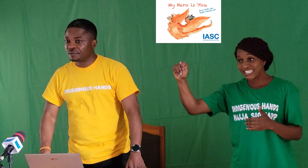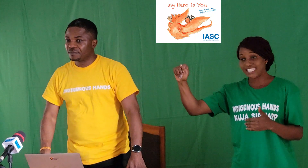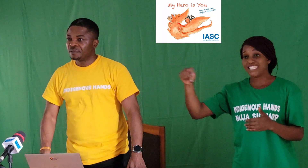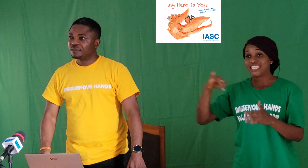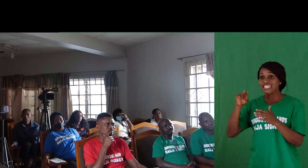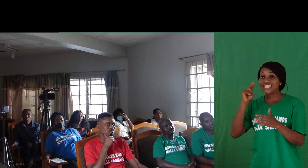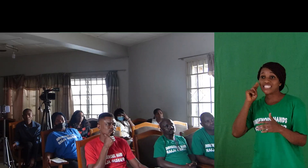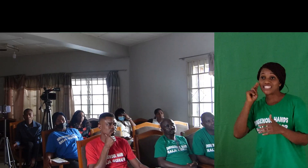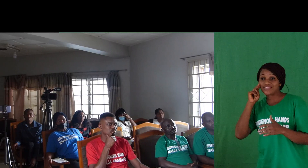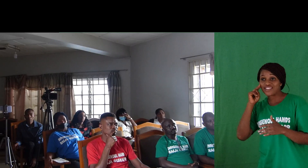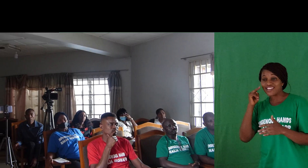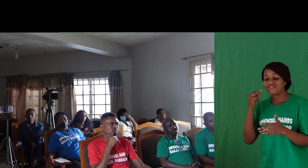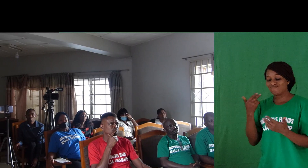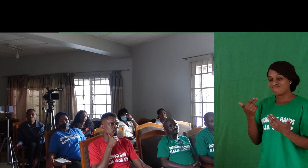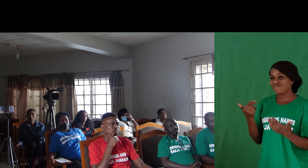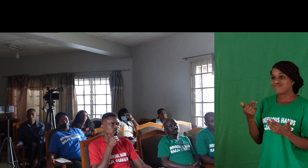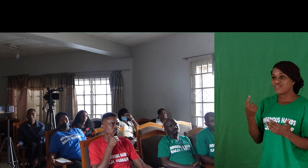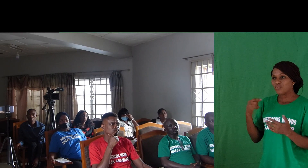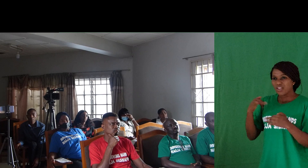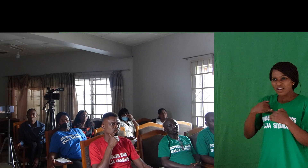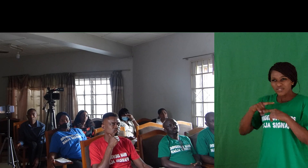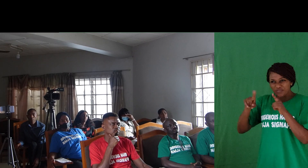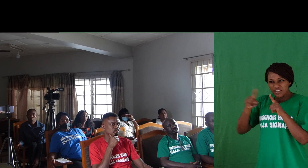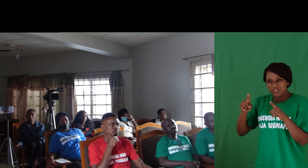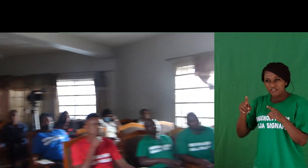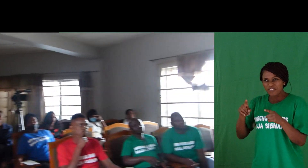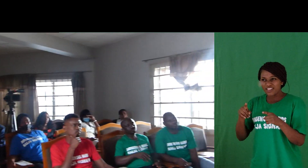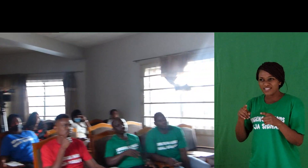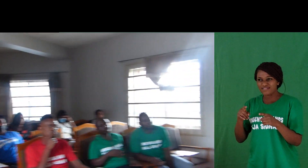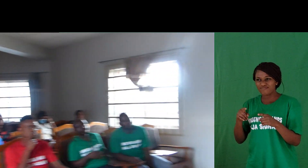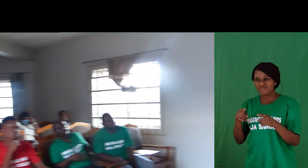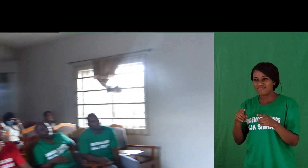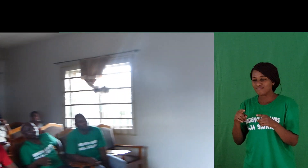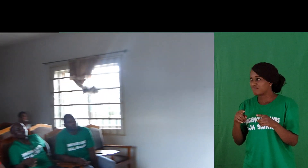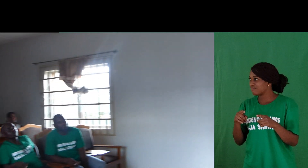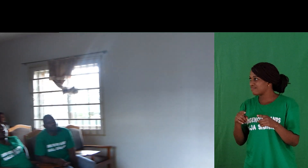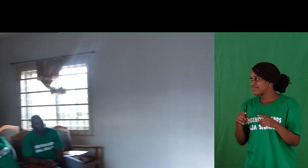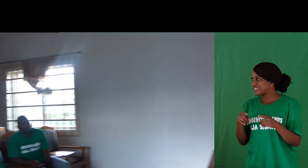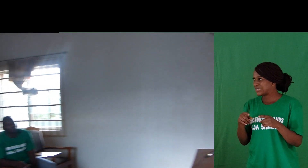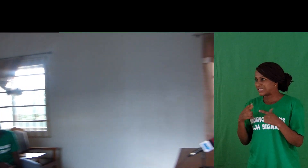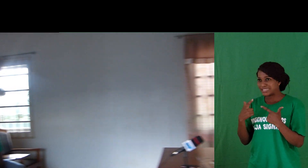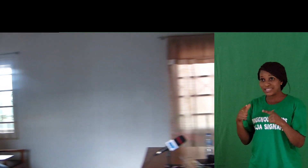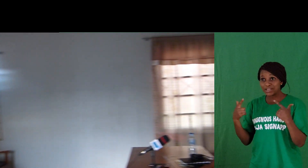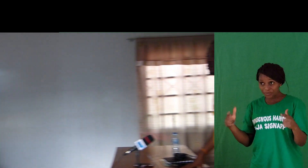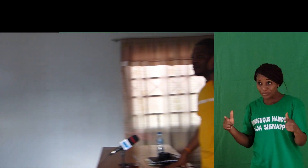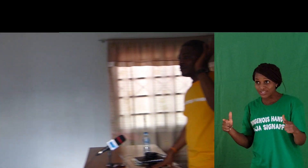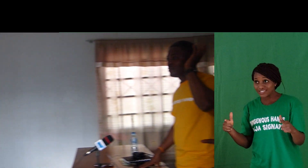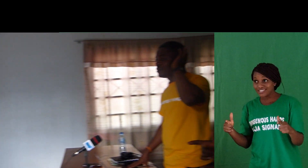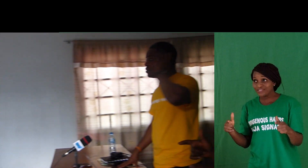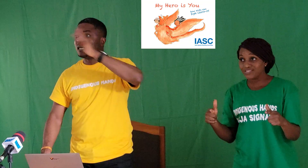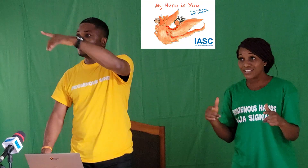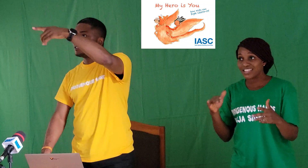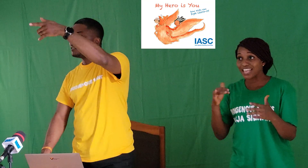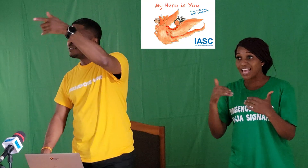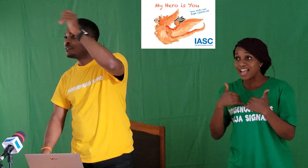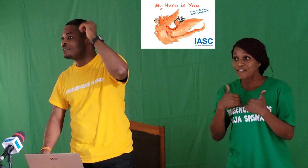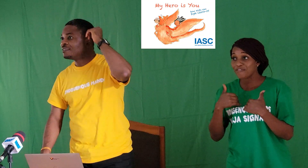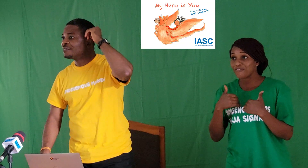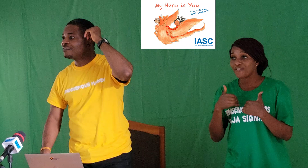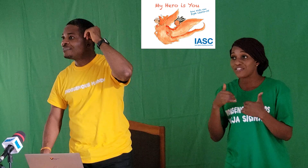Akiausa. Good. Who knows what it is called in their language? Who can help us?